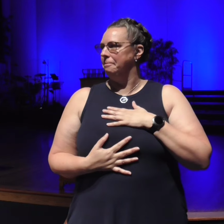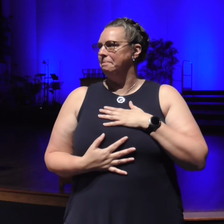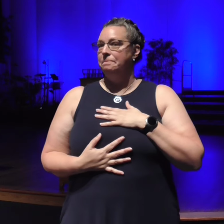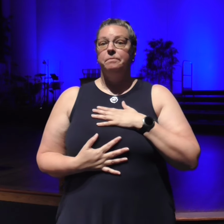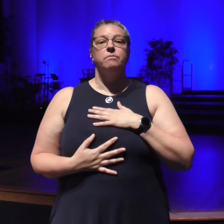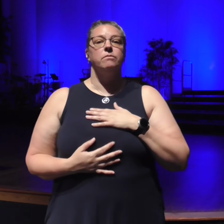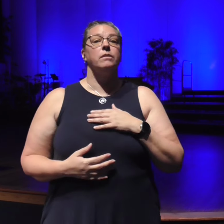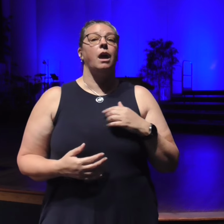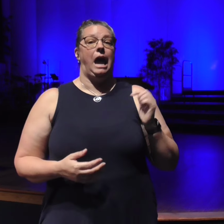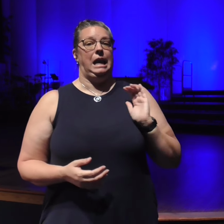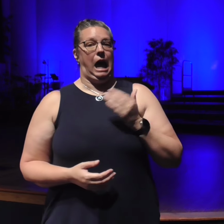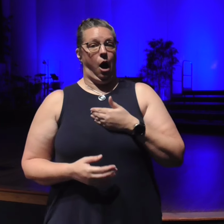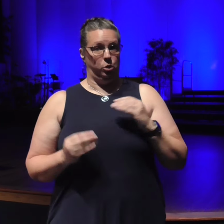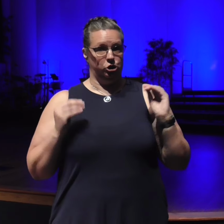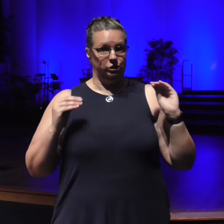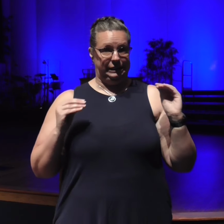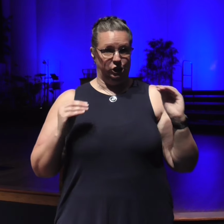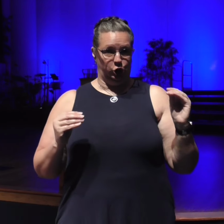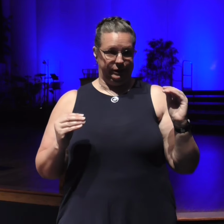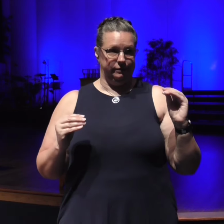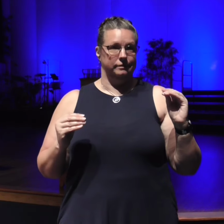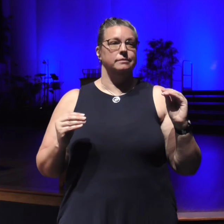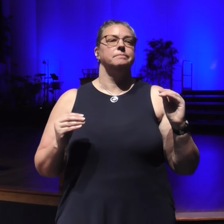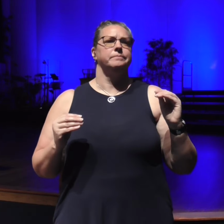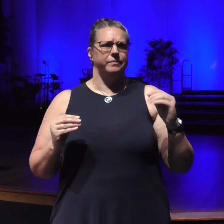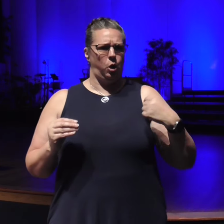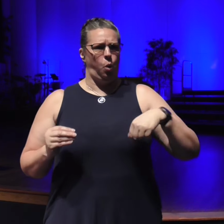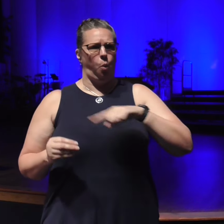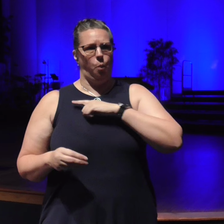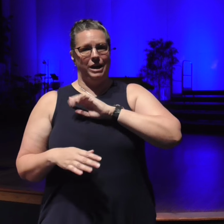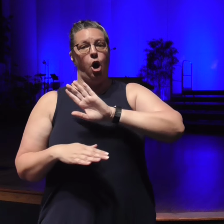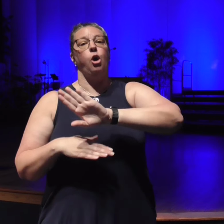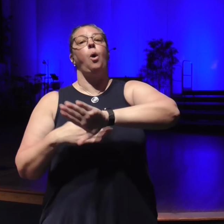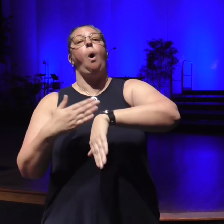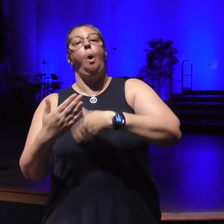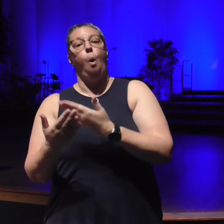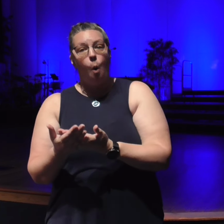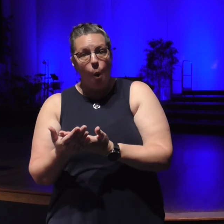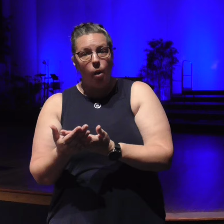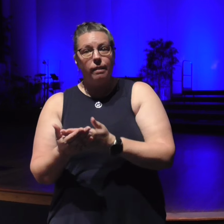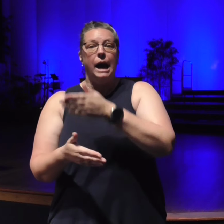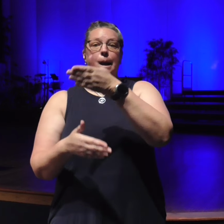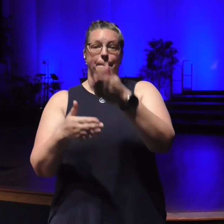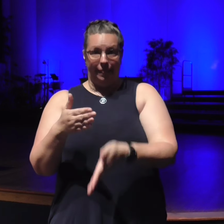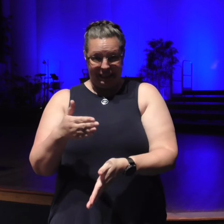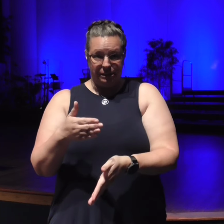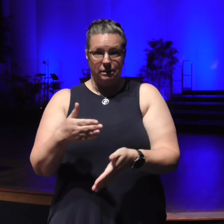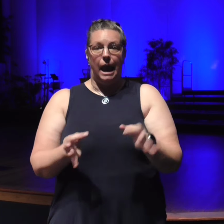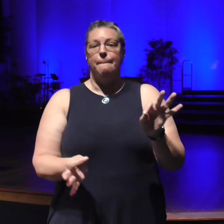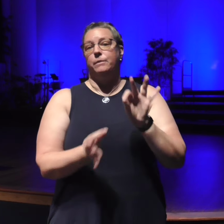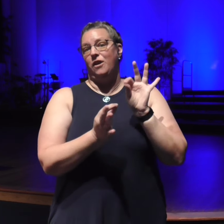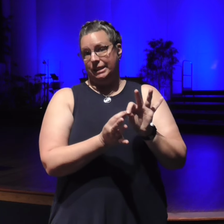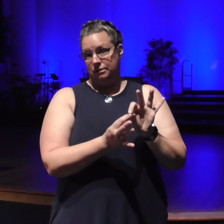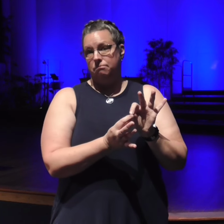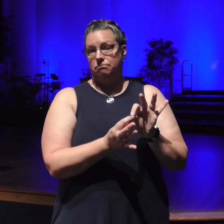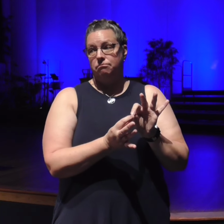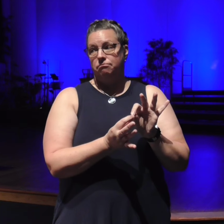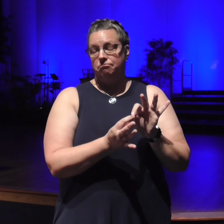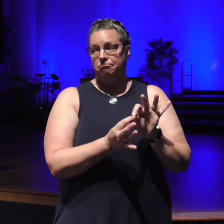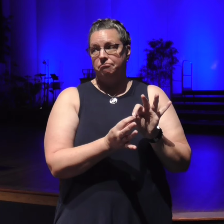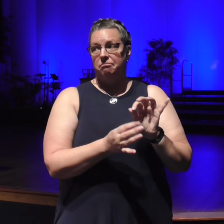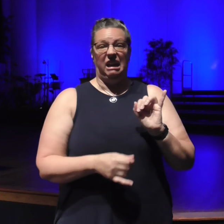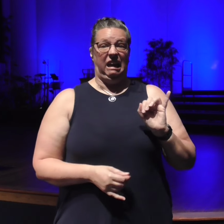You know, in our teaching, we teach that we are whole, complete, and perfect.